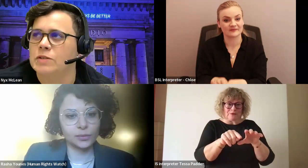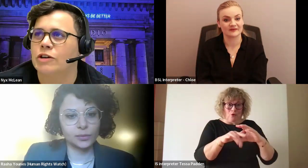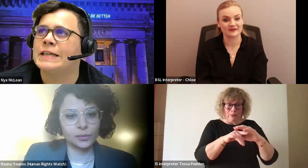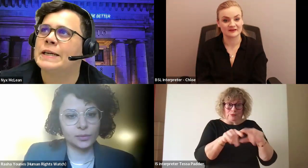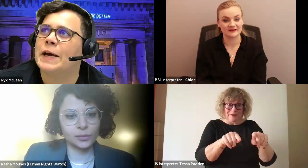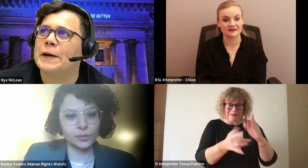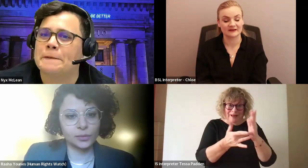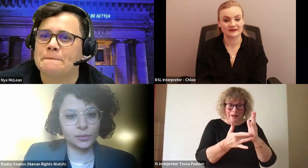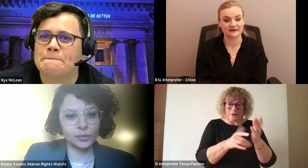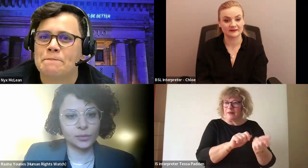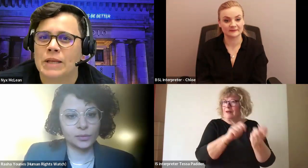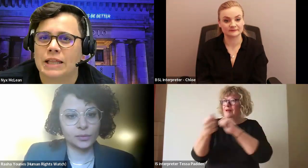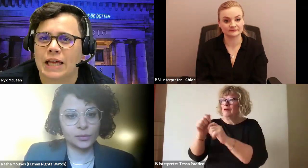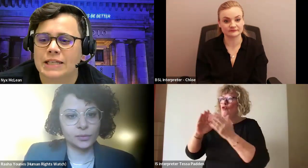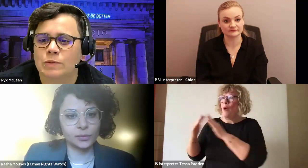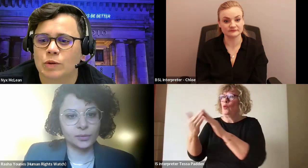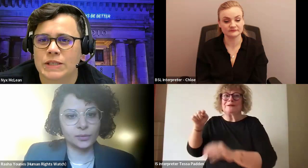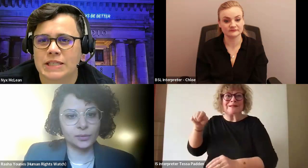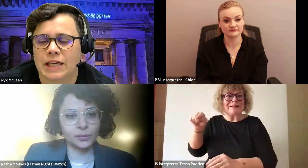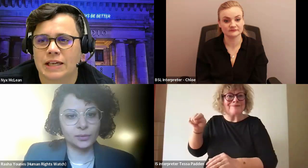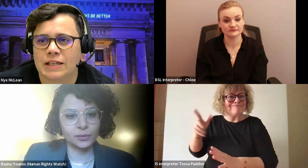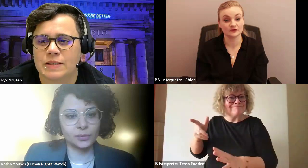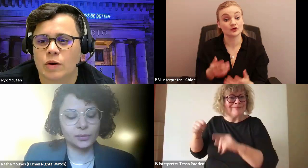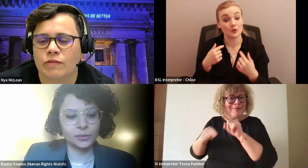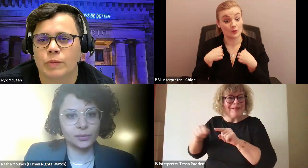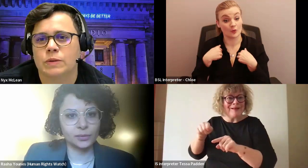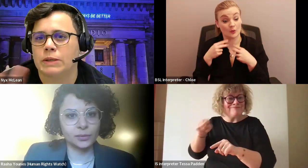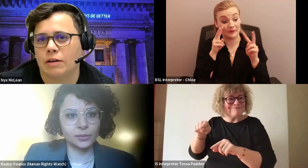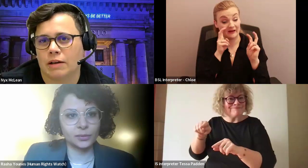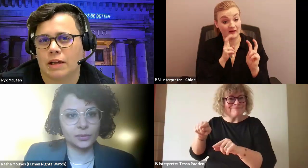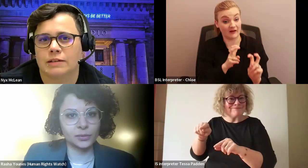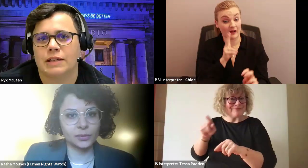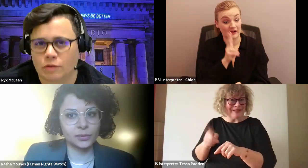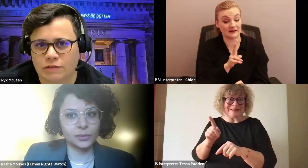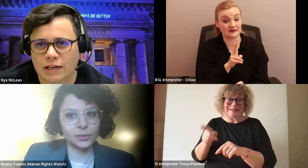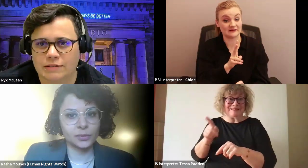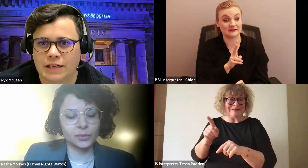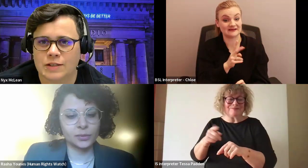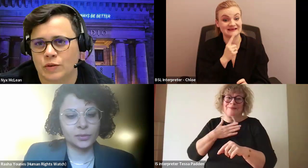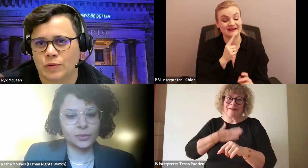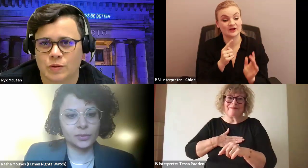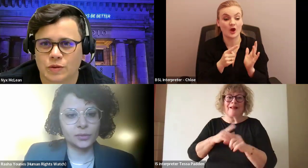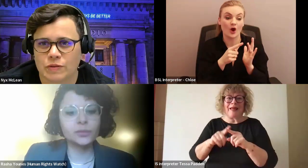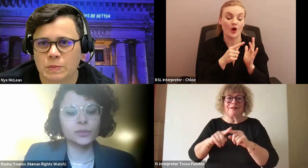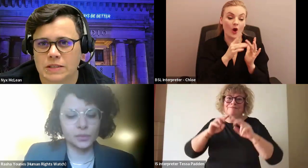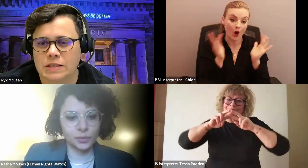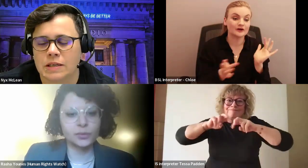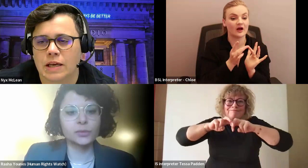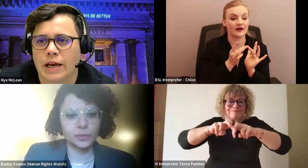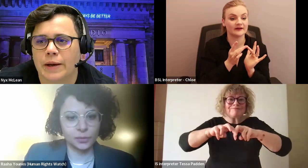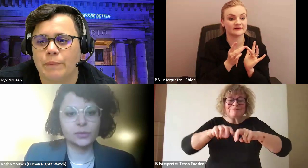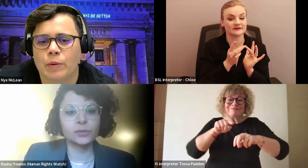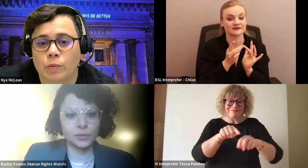down my speech, sorry, that what we're seeing is so often we talk about the online and the offline as two different